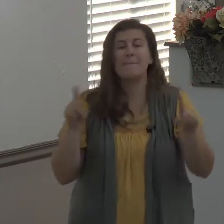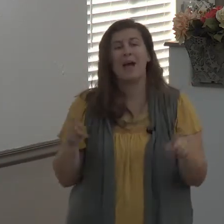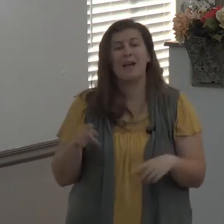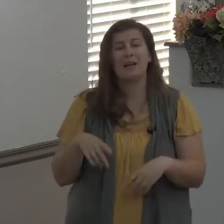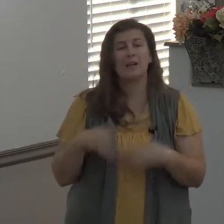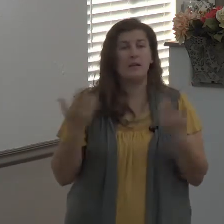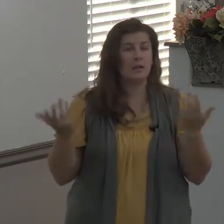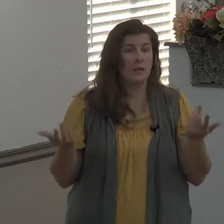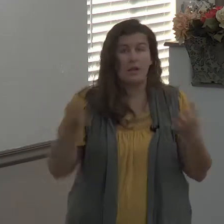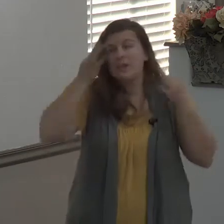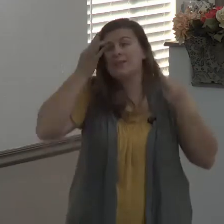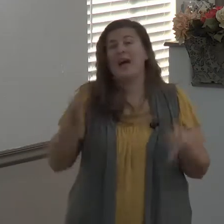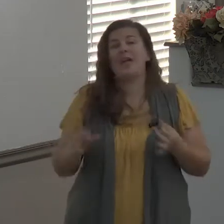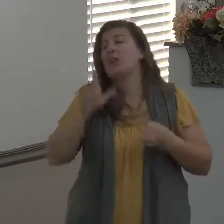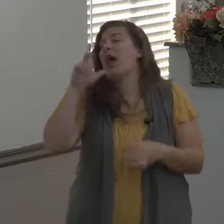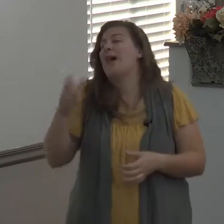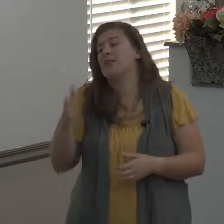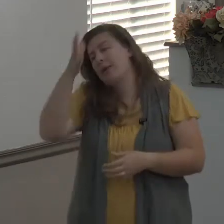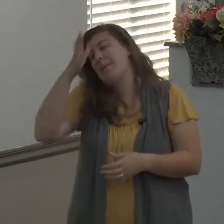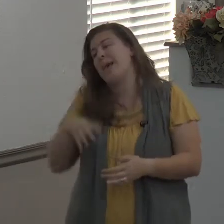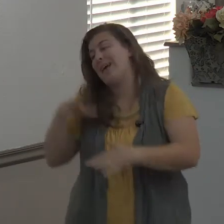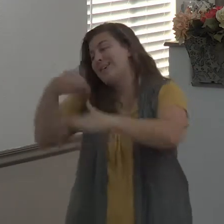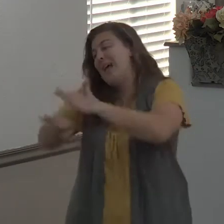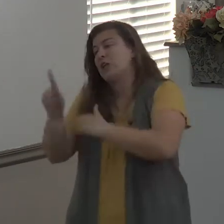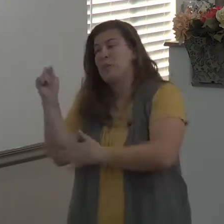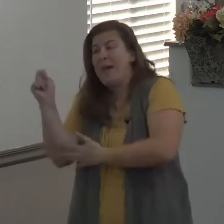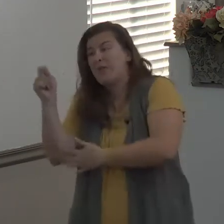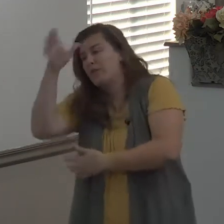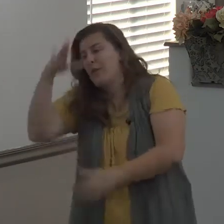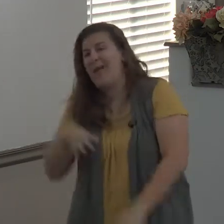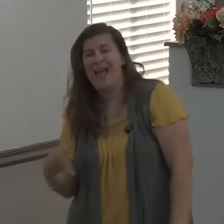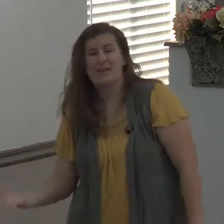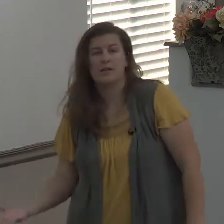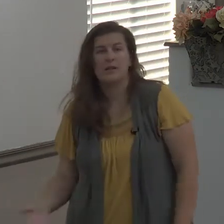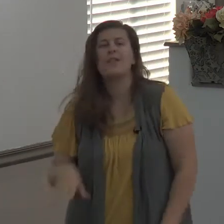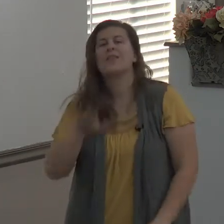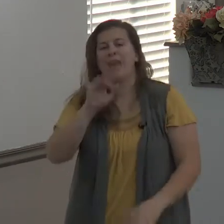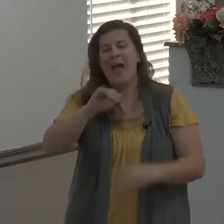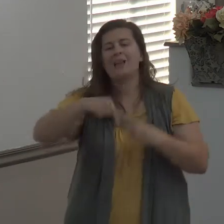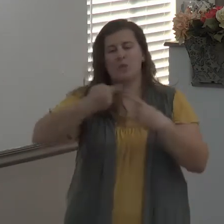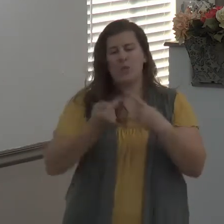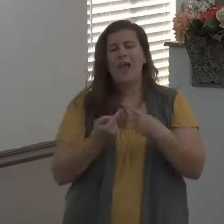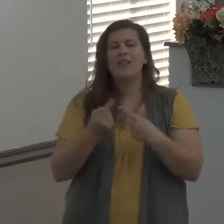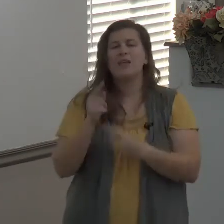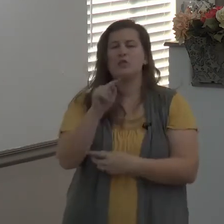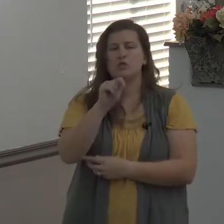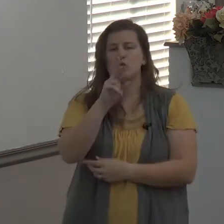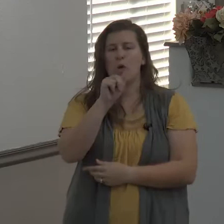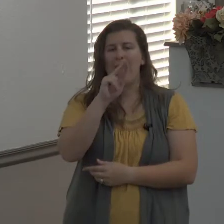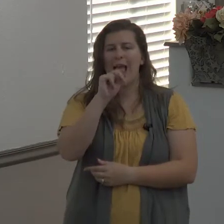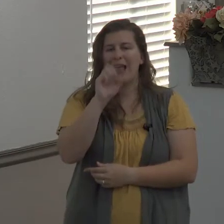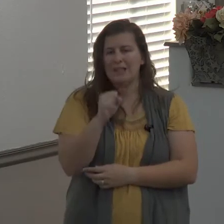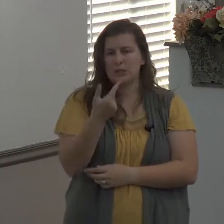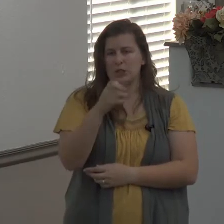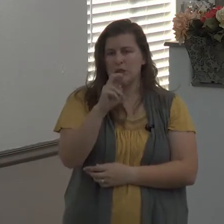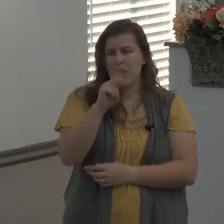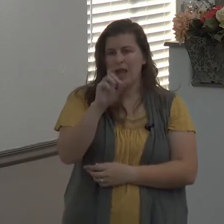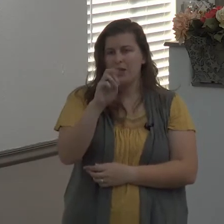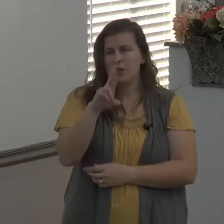yes, I'm over-dramatizing that for us. But basically, that's what it was. That was when